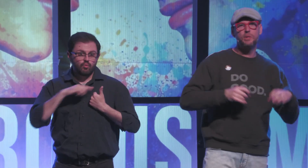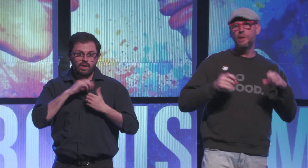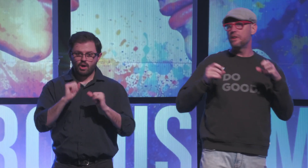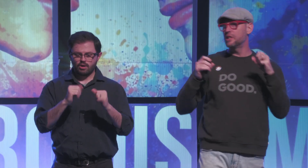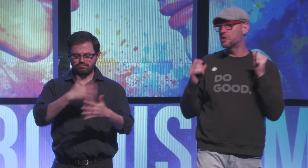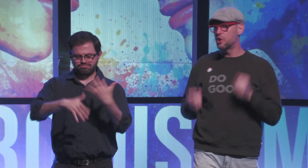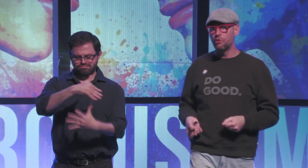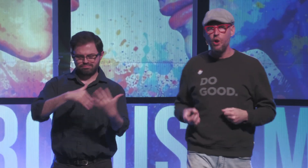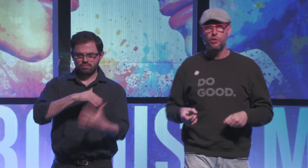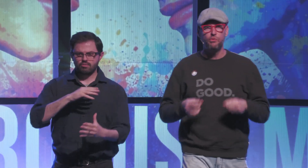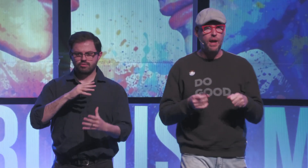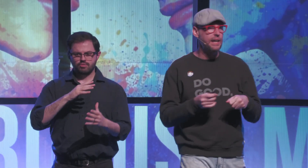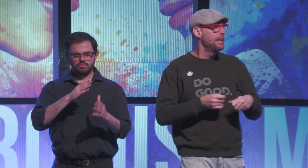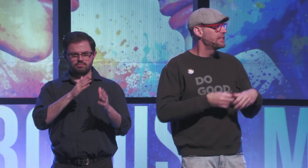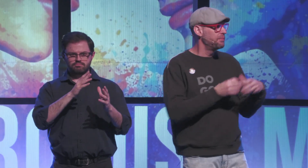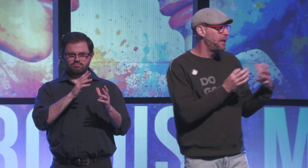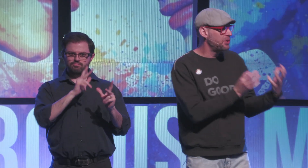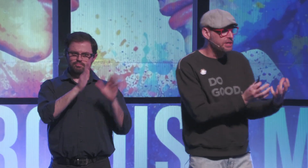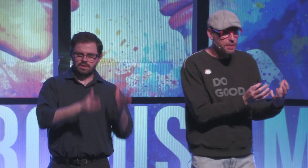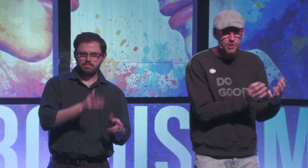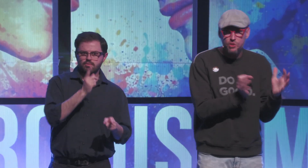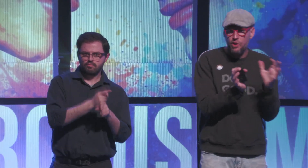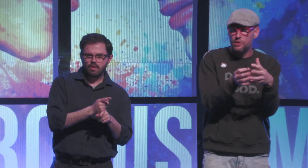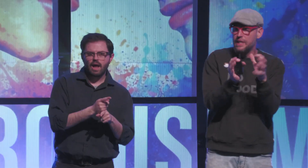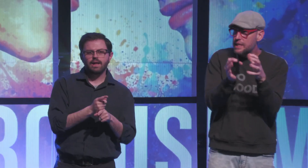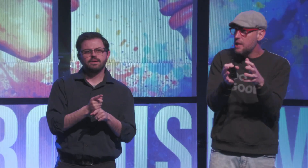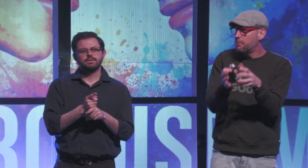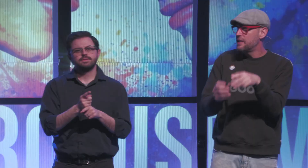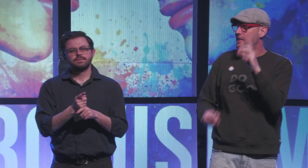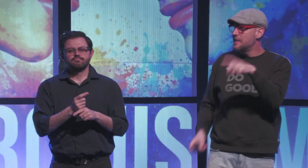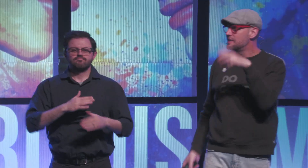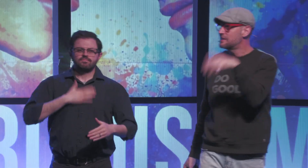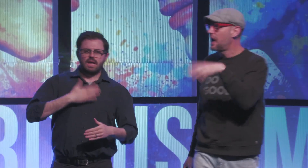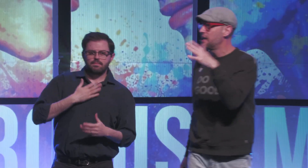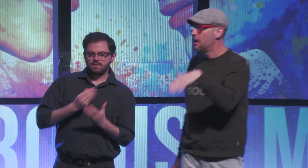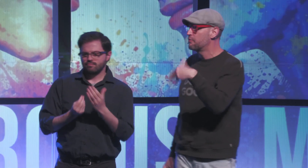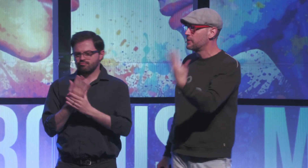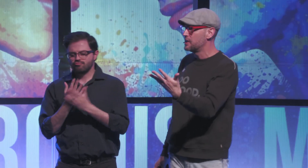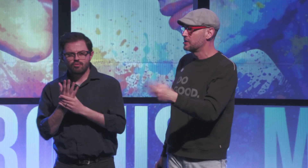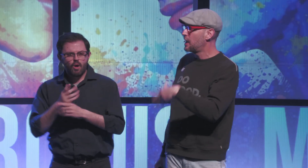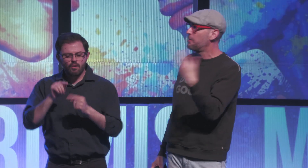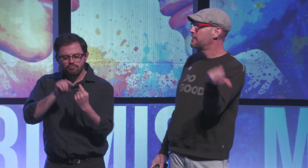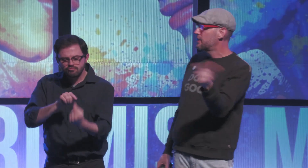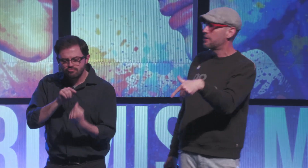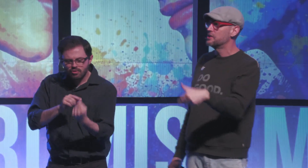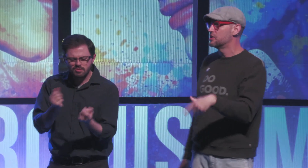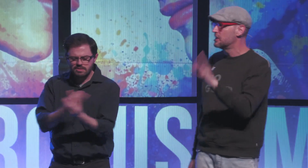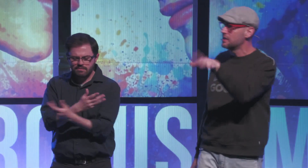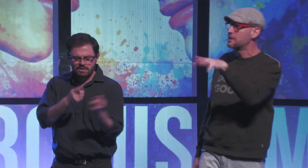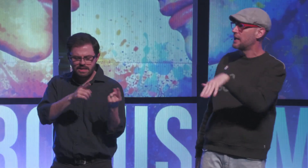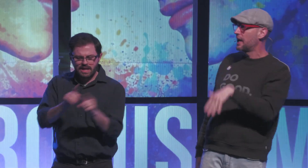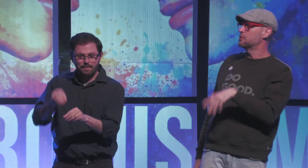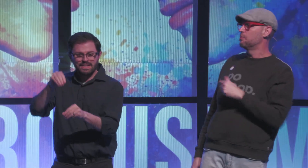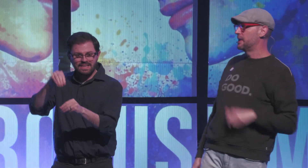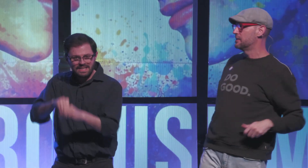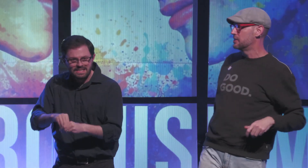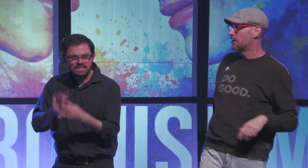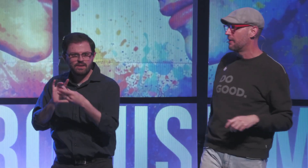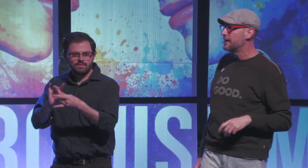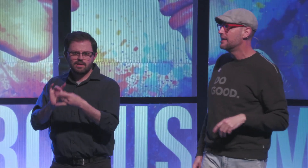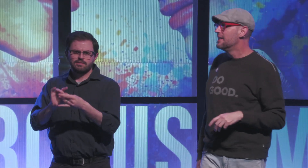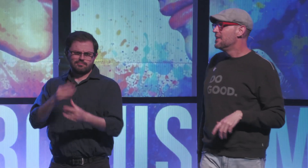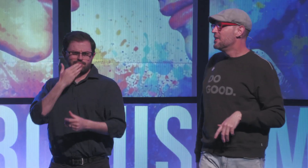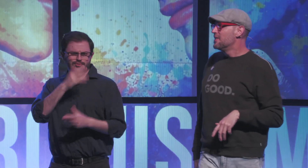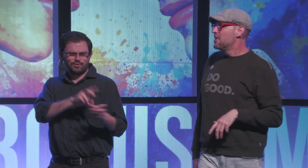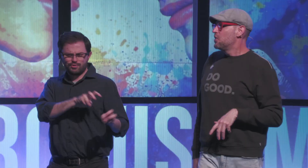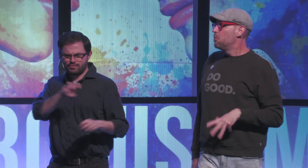that we experience, the growth, right? Sometimes our deepest struggles, they take place inside of relations. How about that transition into the actual message, all